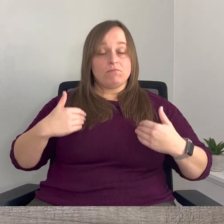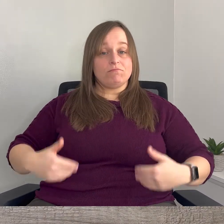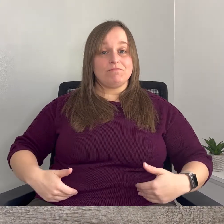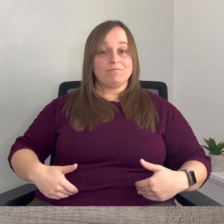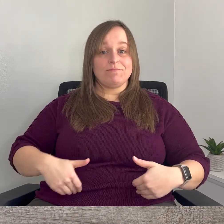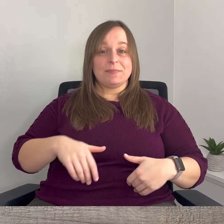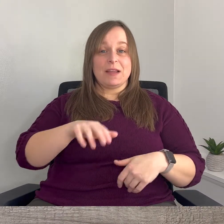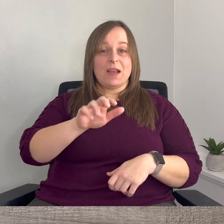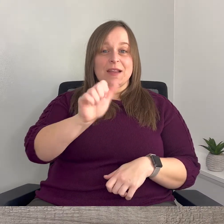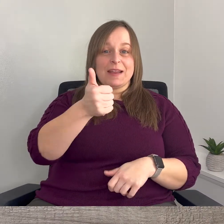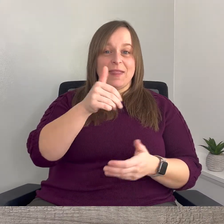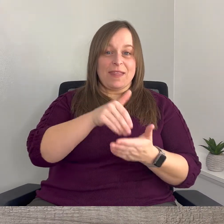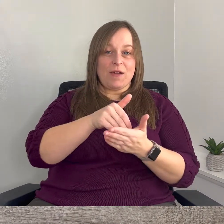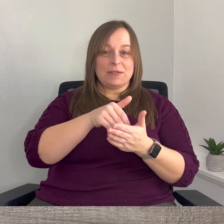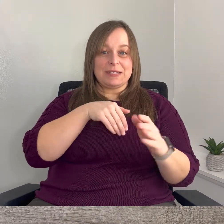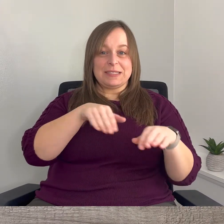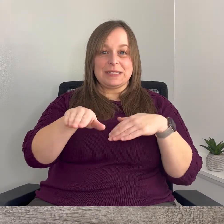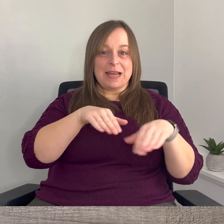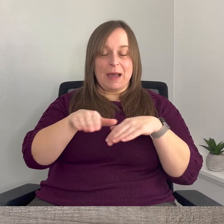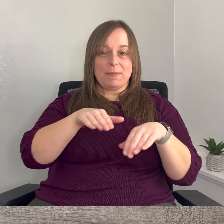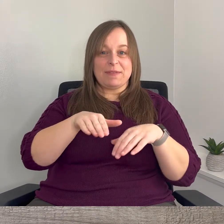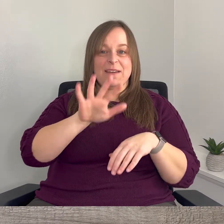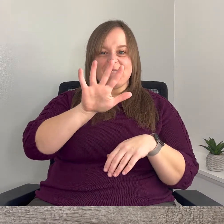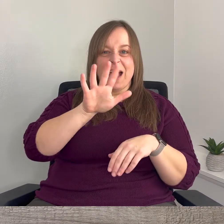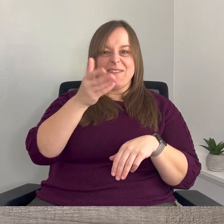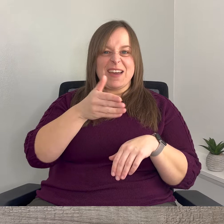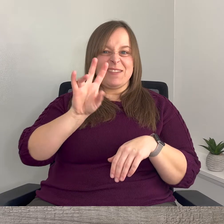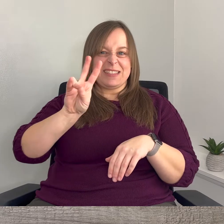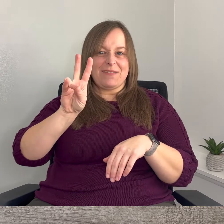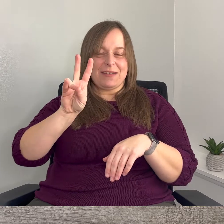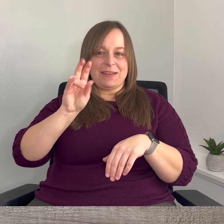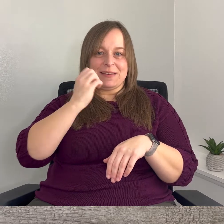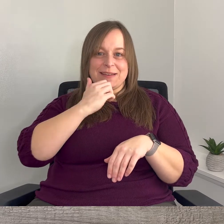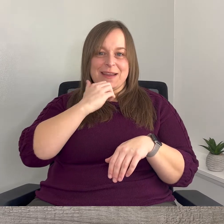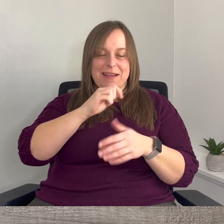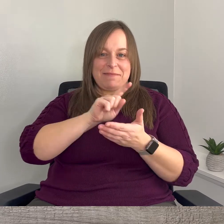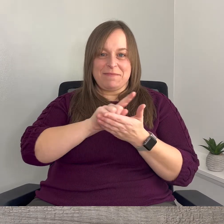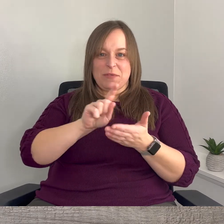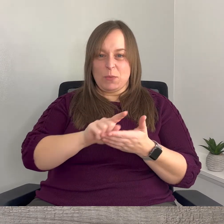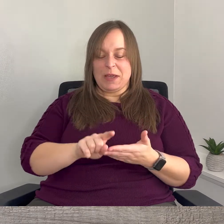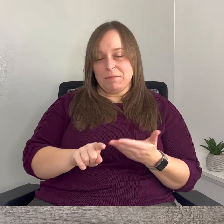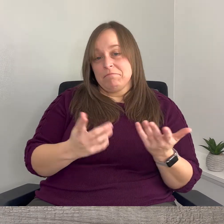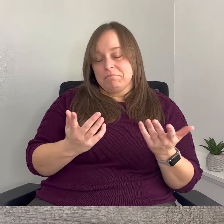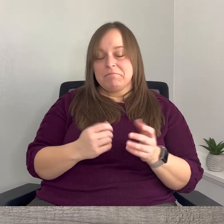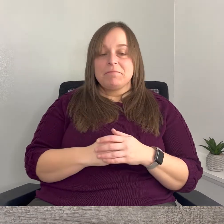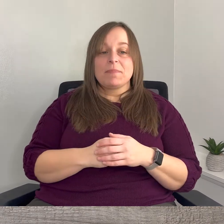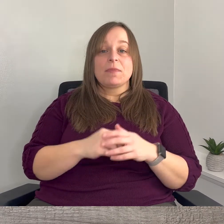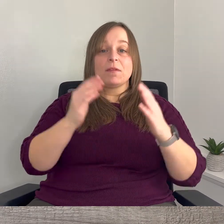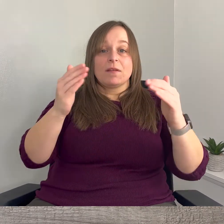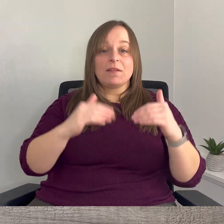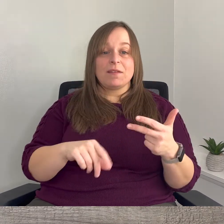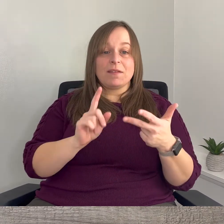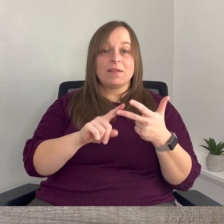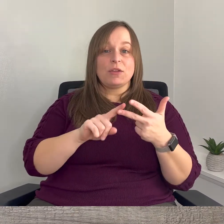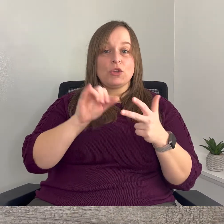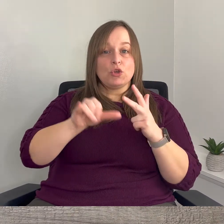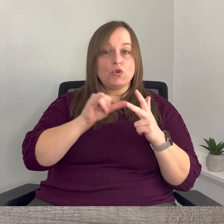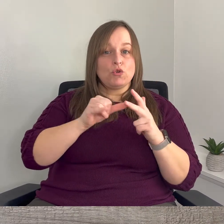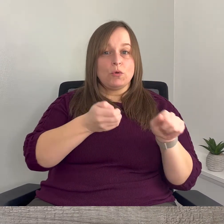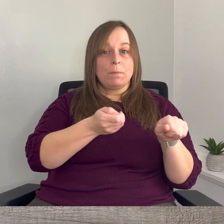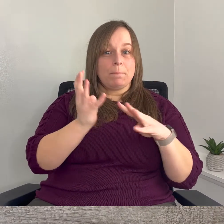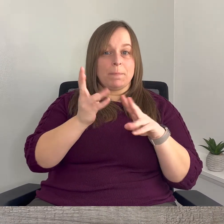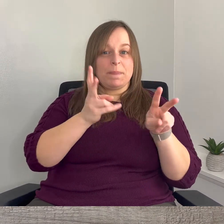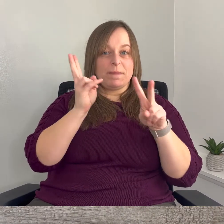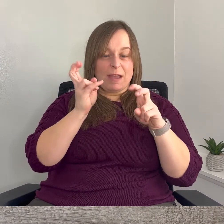physical goal, I would like to get 10,000 steps 5 out of 7 days of the week. And then also I would like to